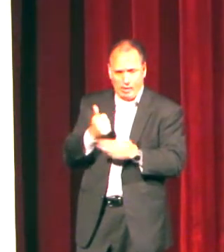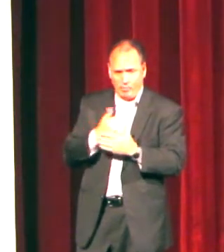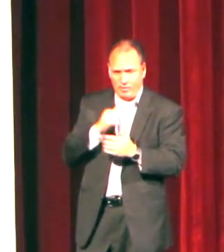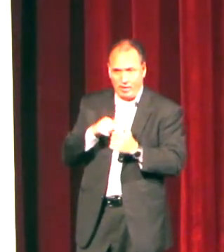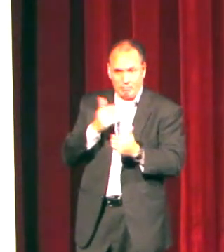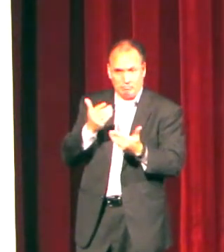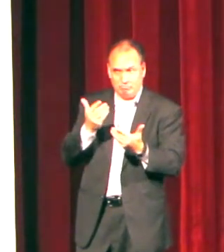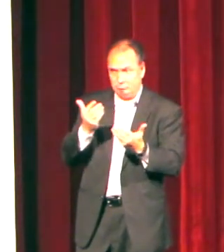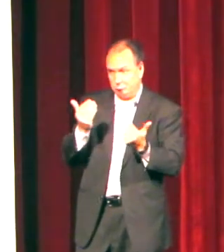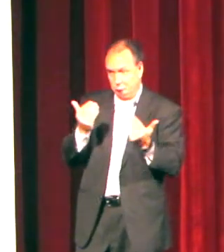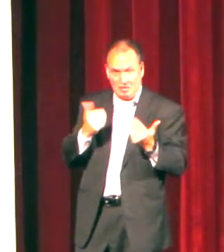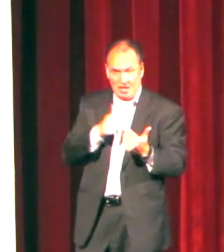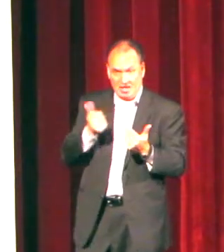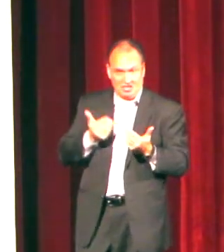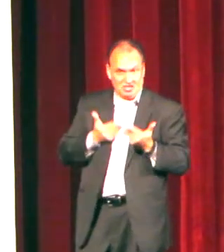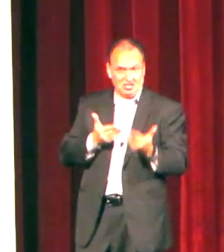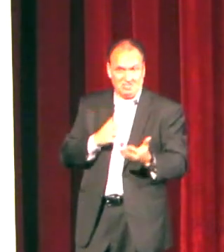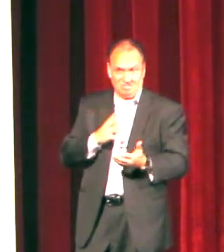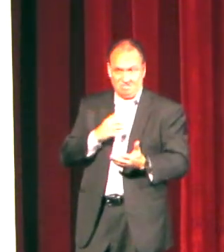taking suggestions.